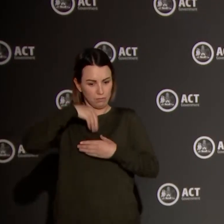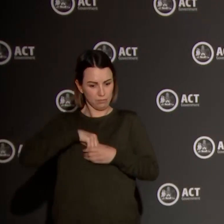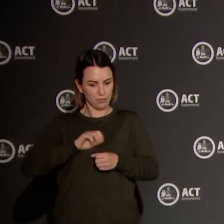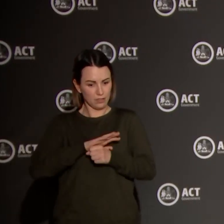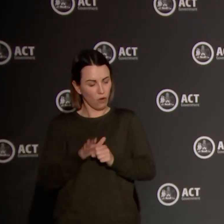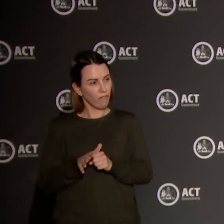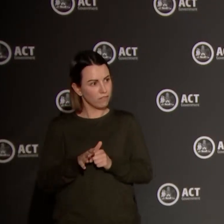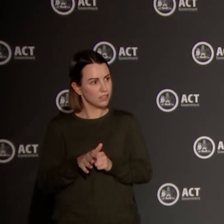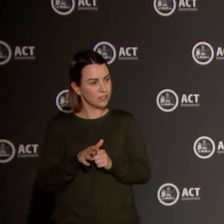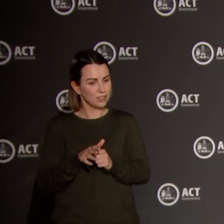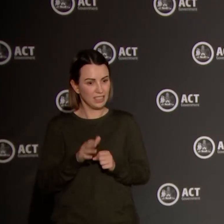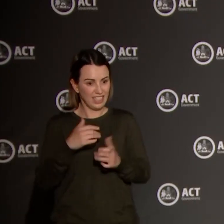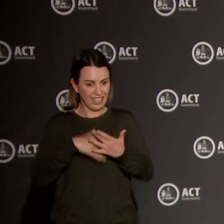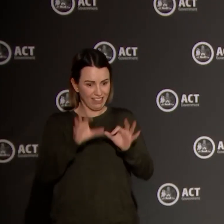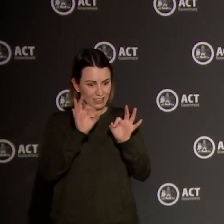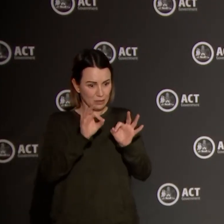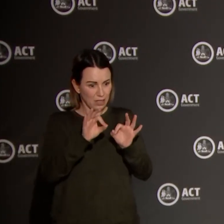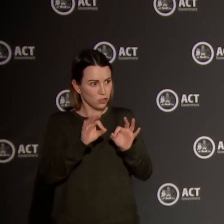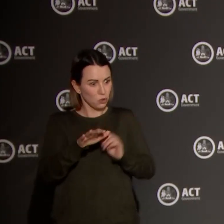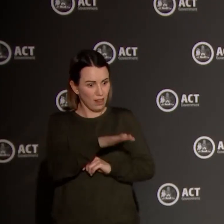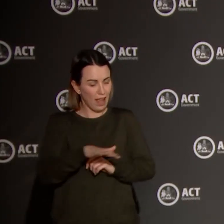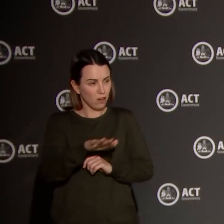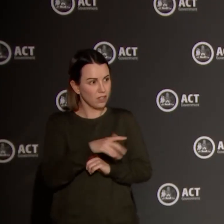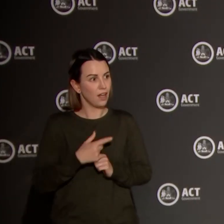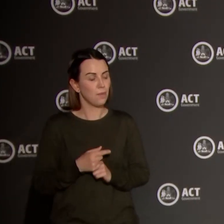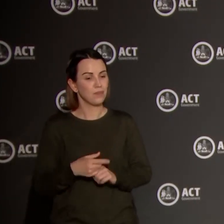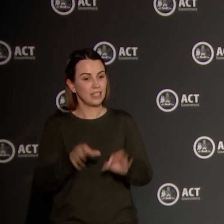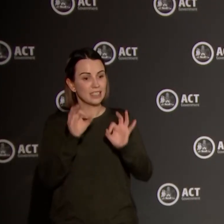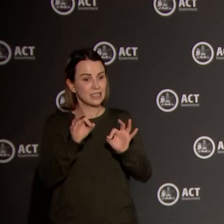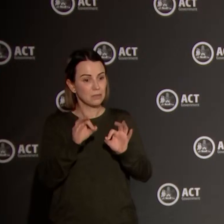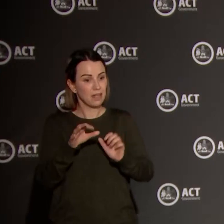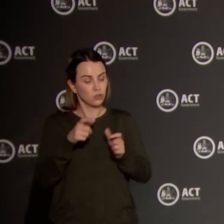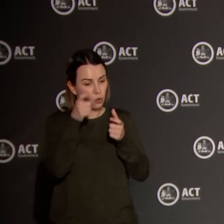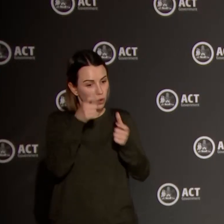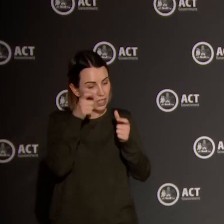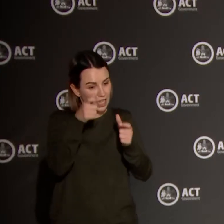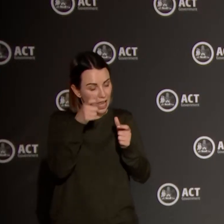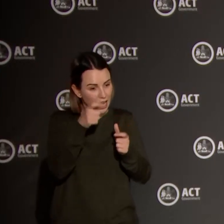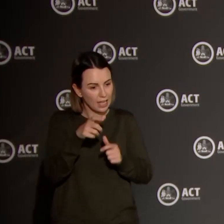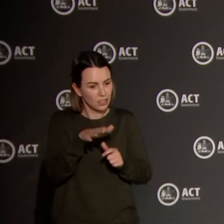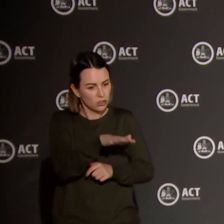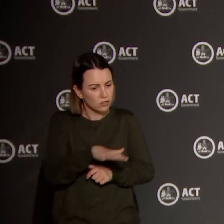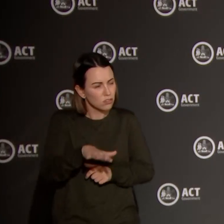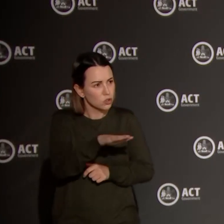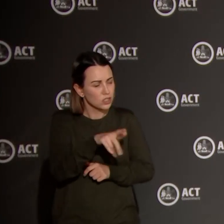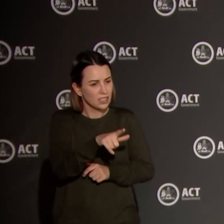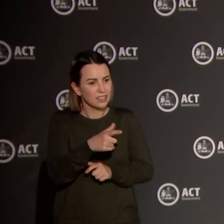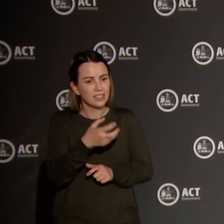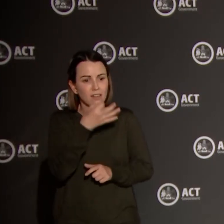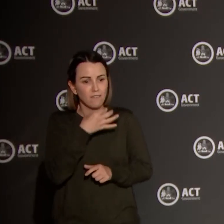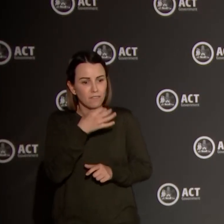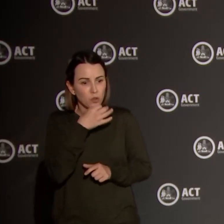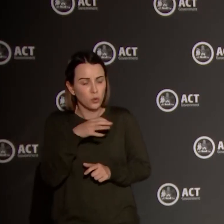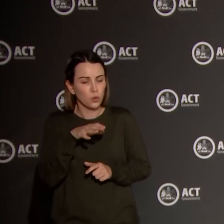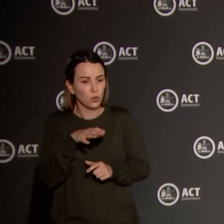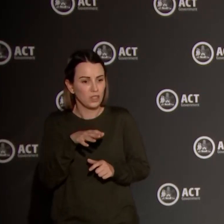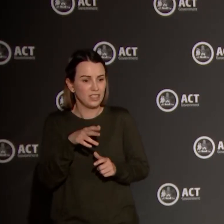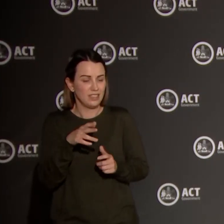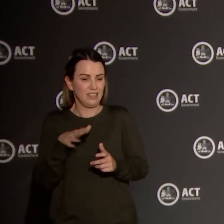unit? Look, the special care nursery is one of the few places in the hospital where we do